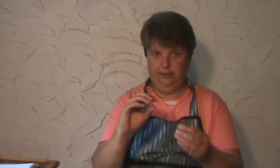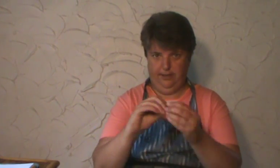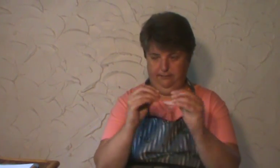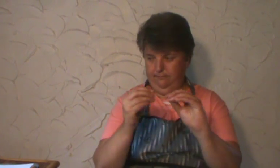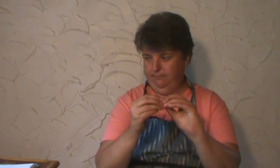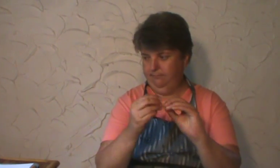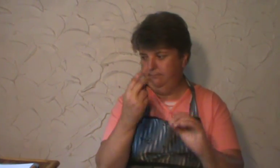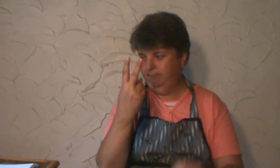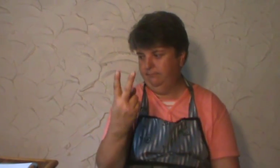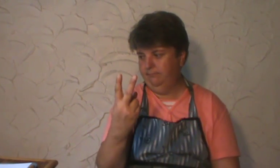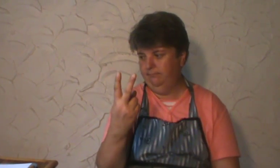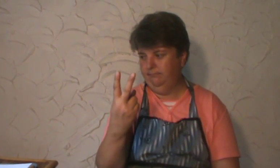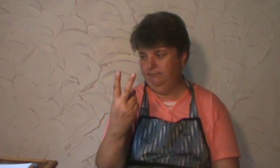again.